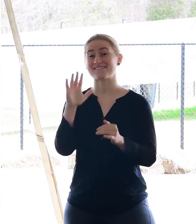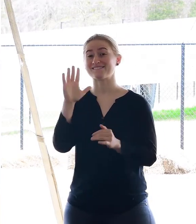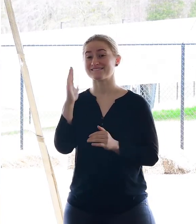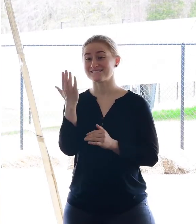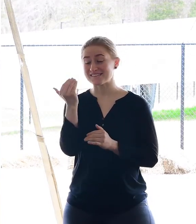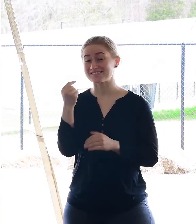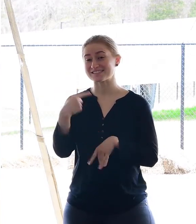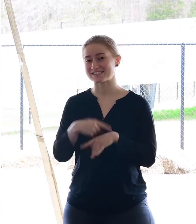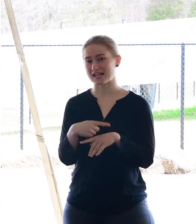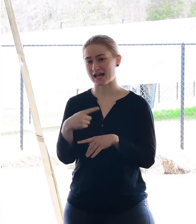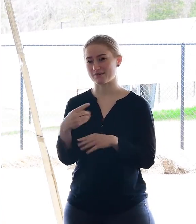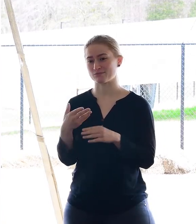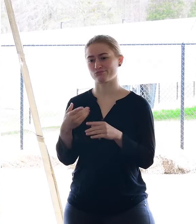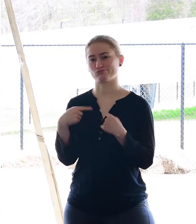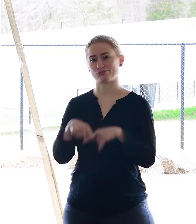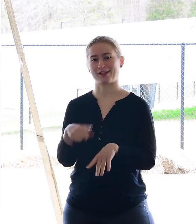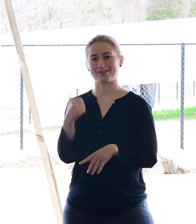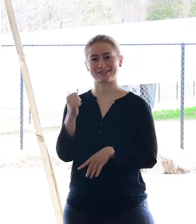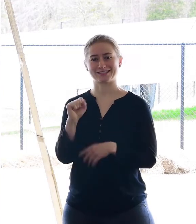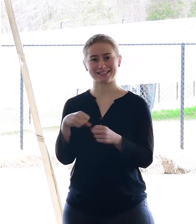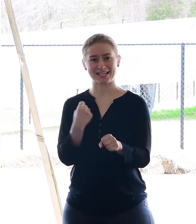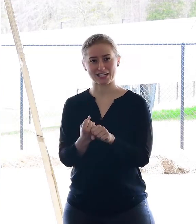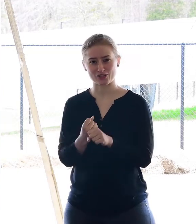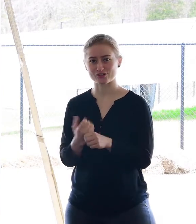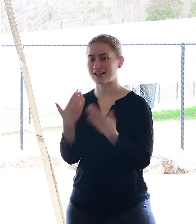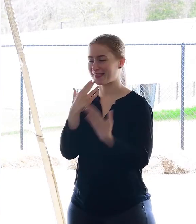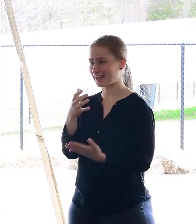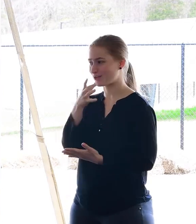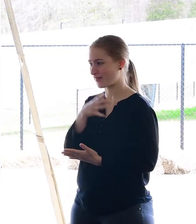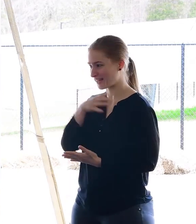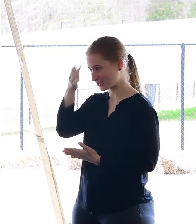decade. Thank you, gentlemen and ladies.